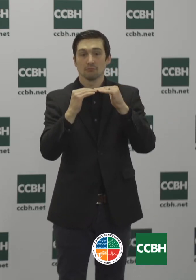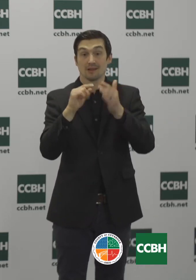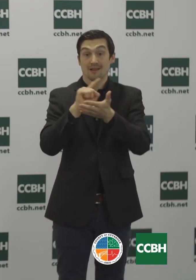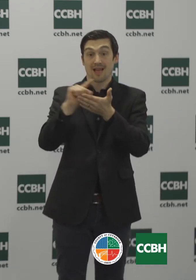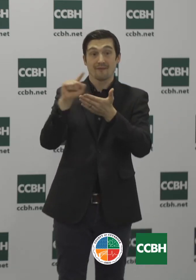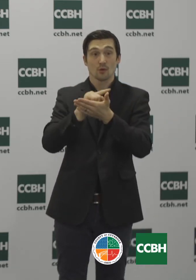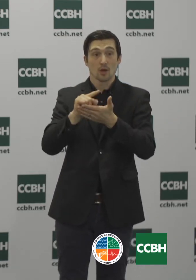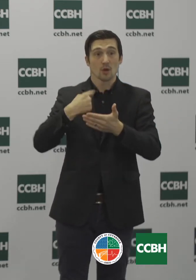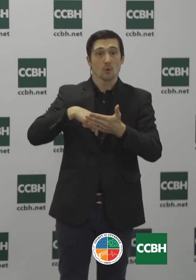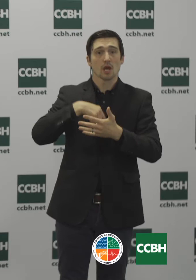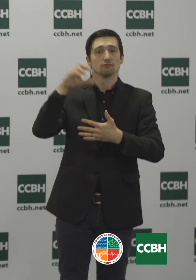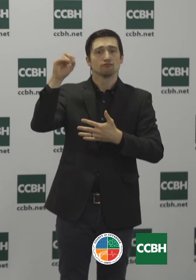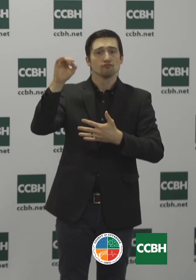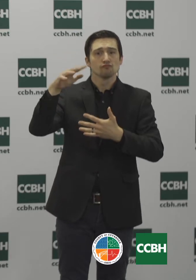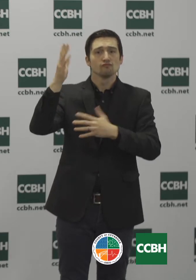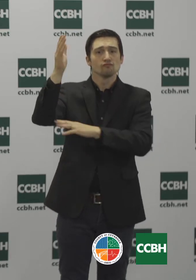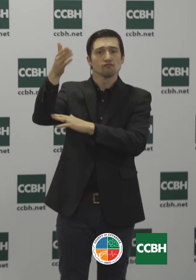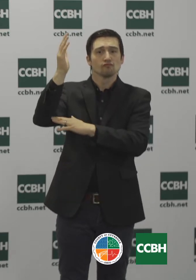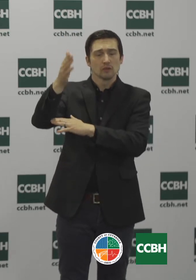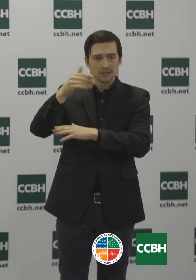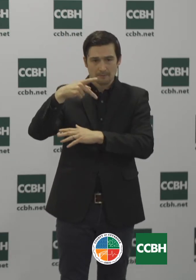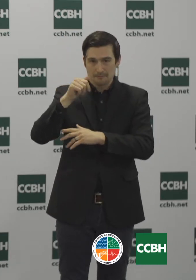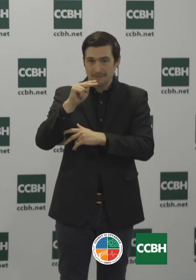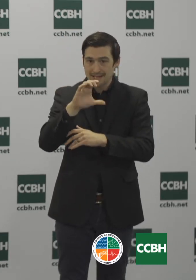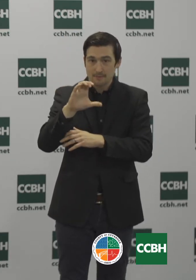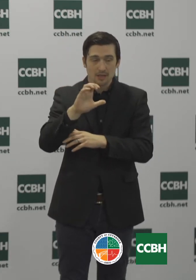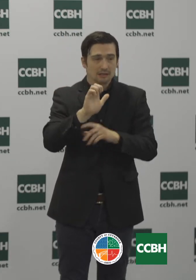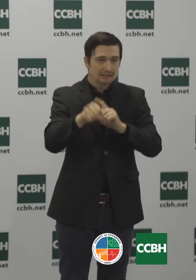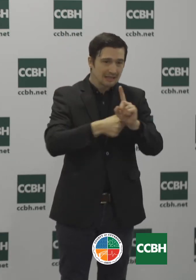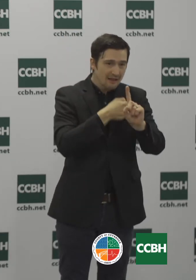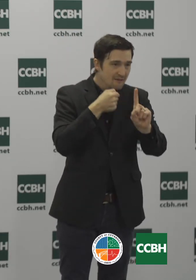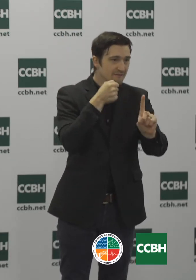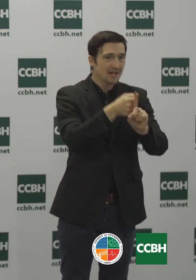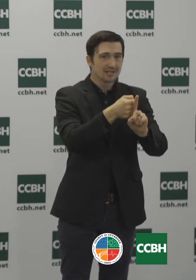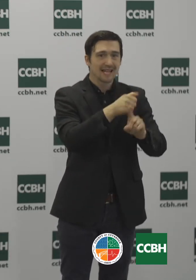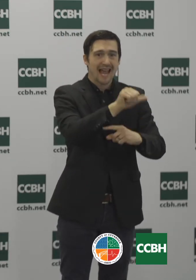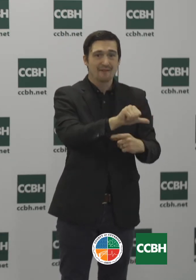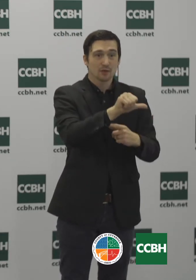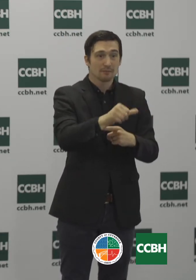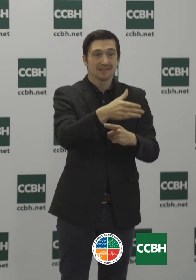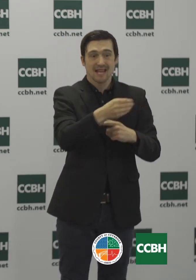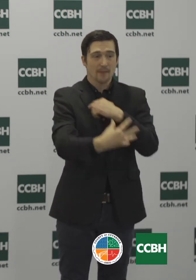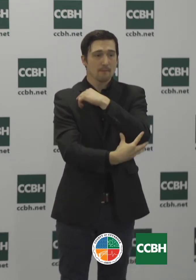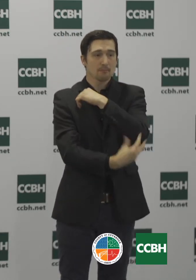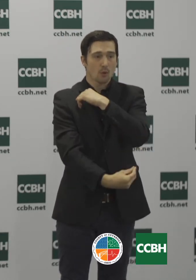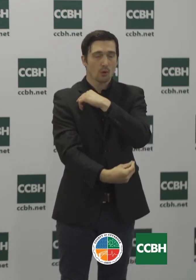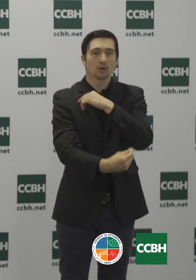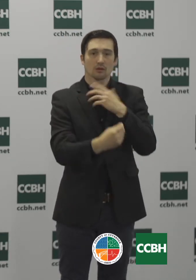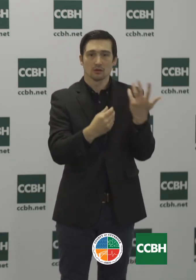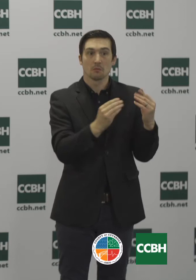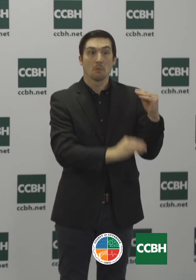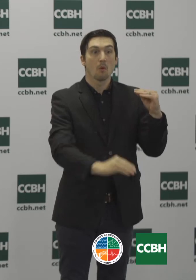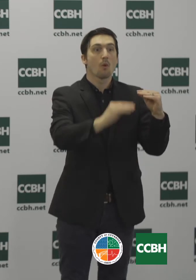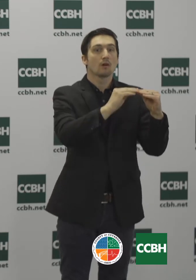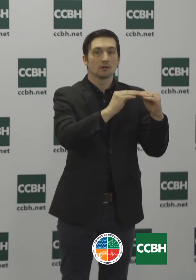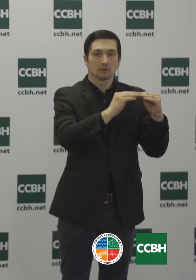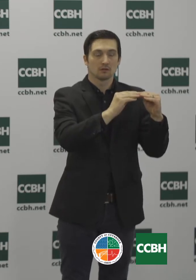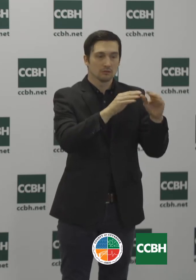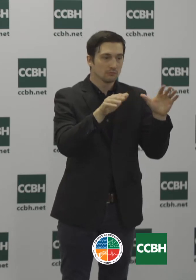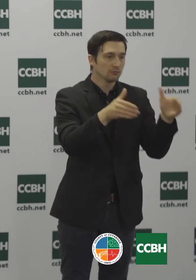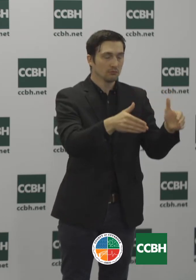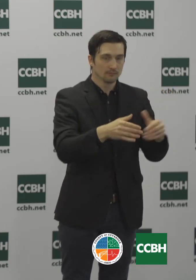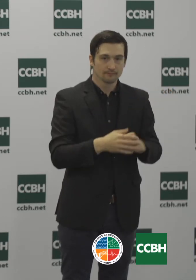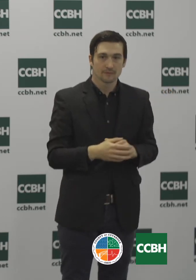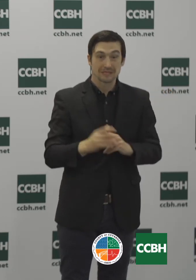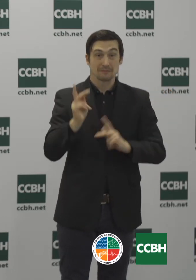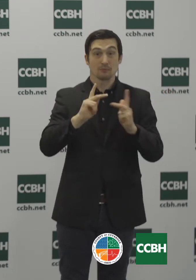these briefings that the pandemic is affecting African Americans and the poor in greater proportion. There are